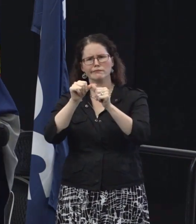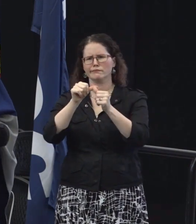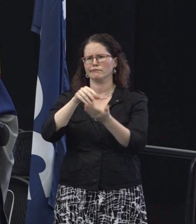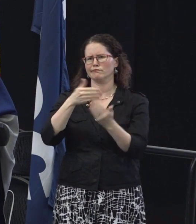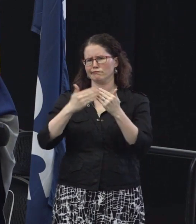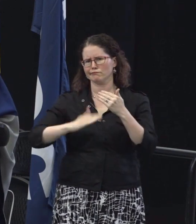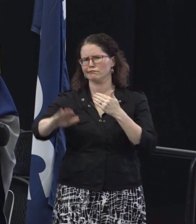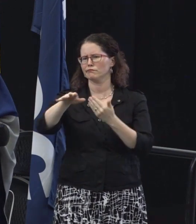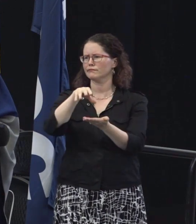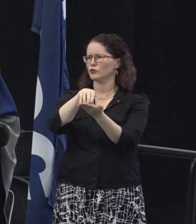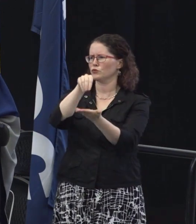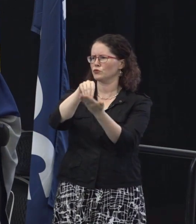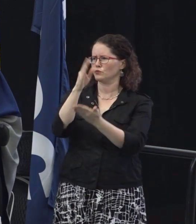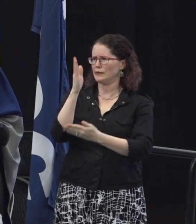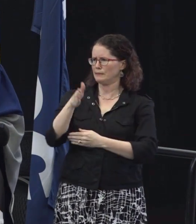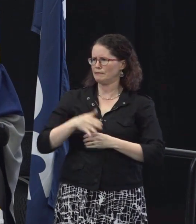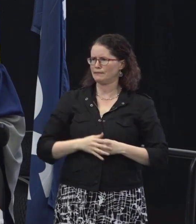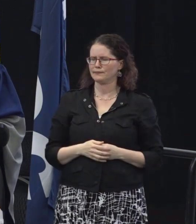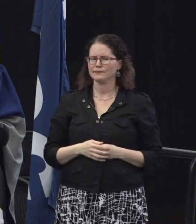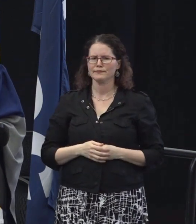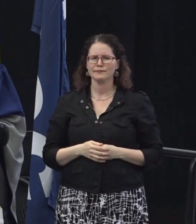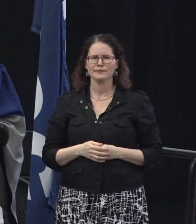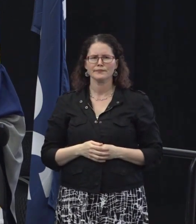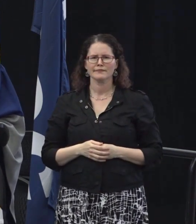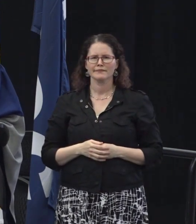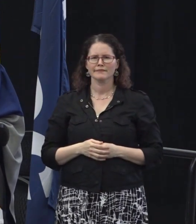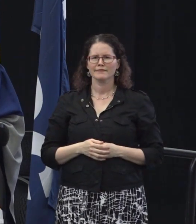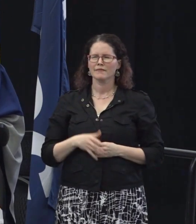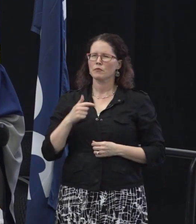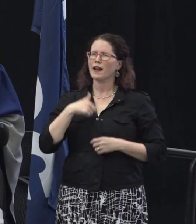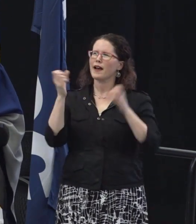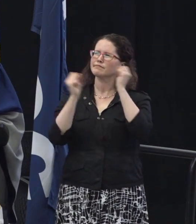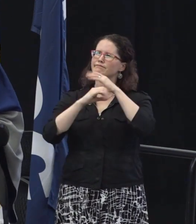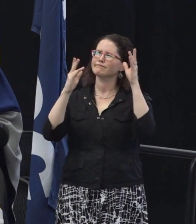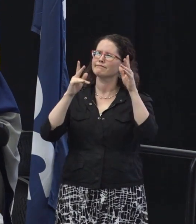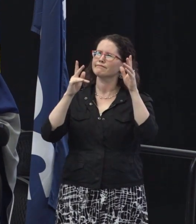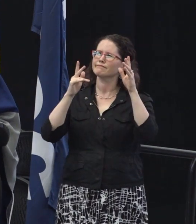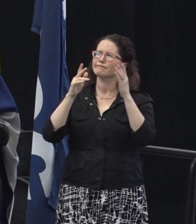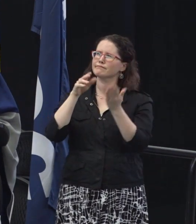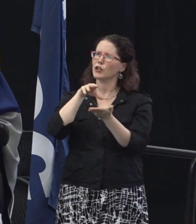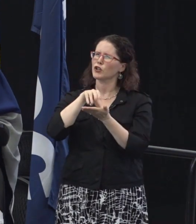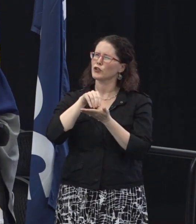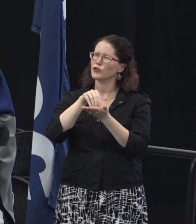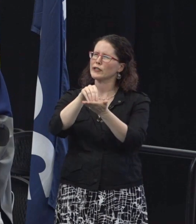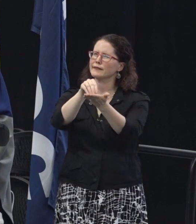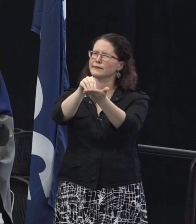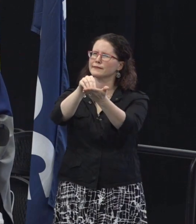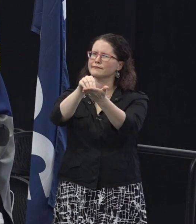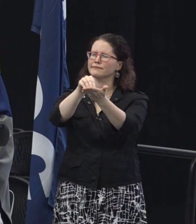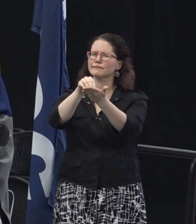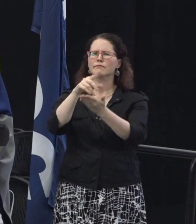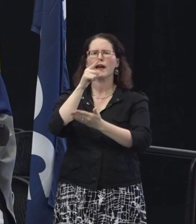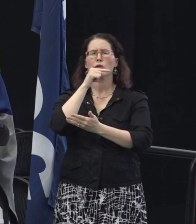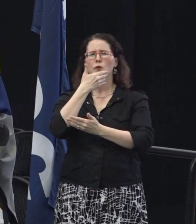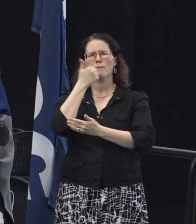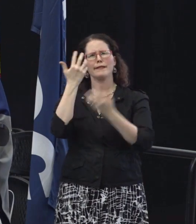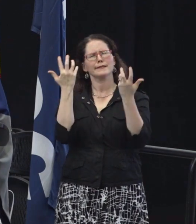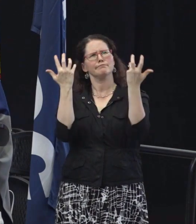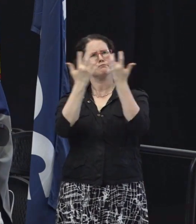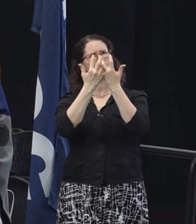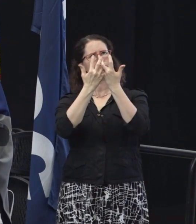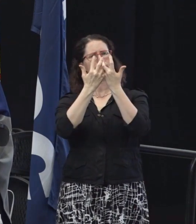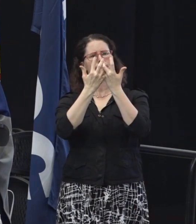who best embodies the concept of lifelong learning that I've had the honor to meet was a recipient